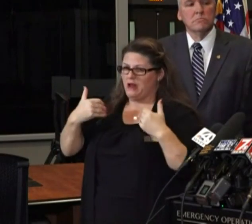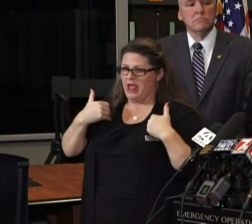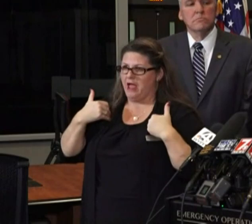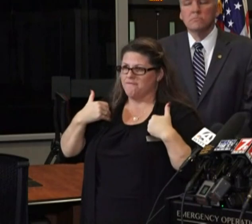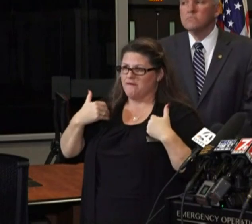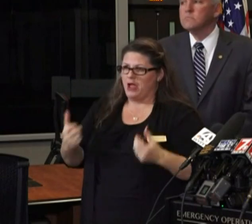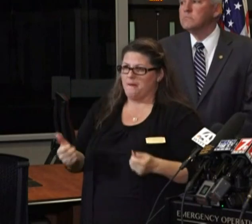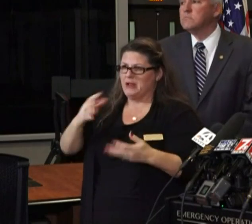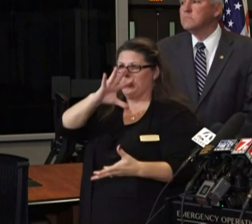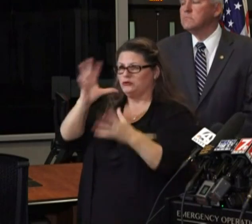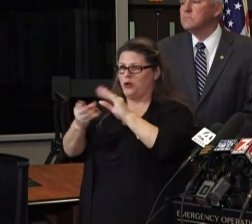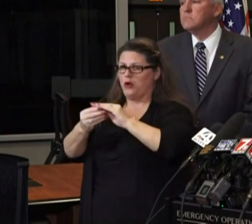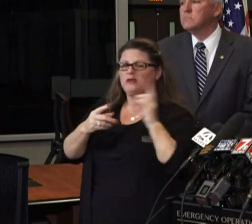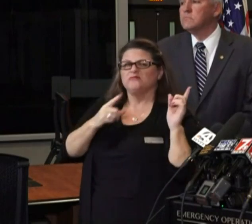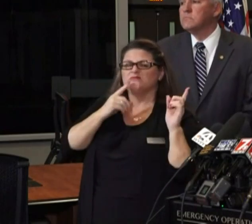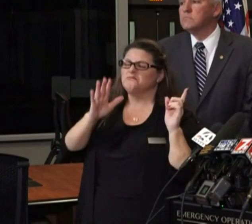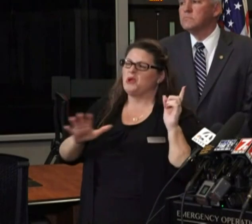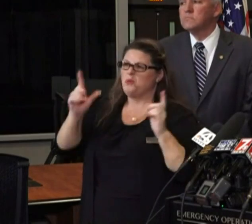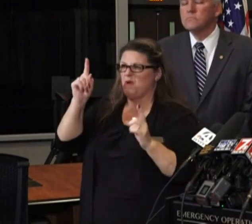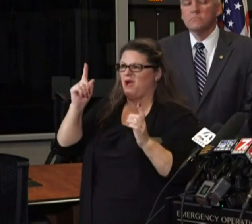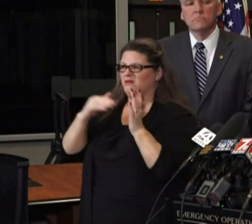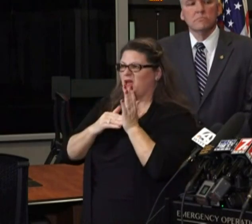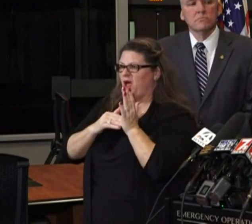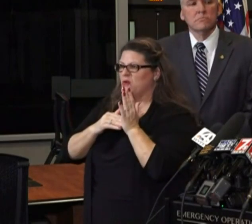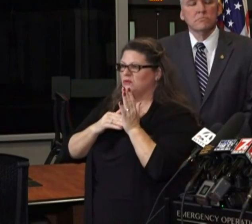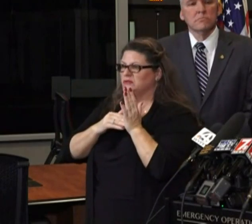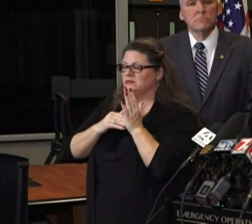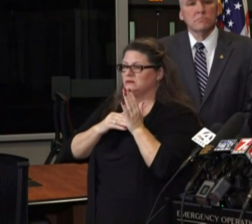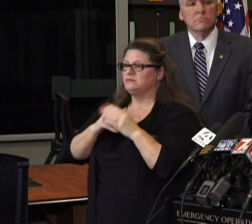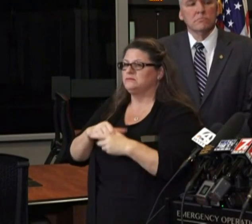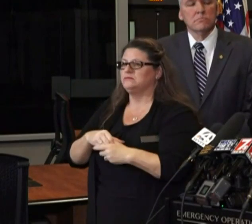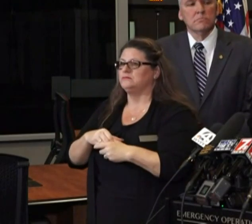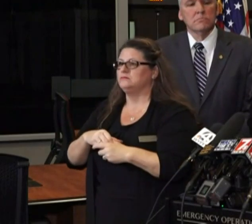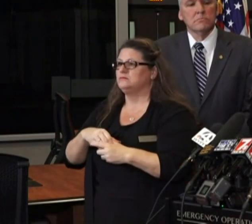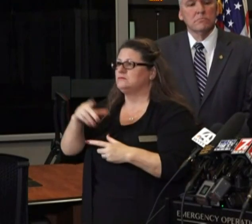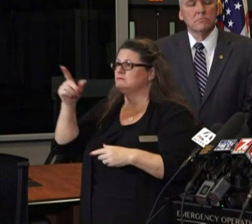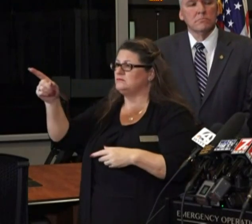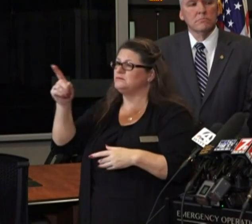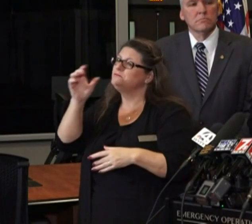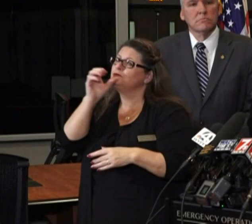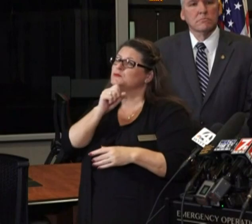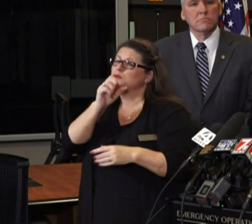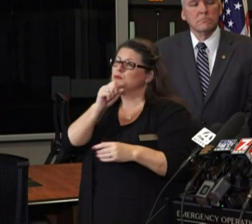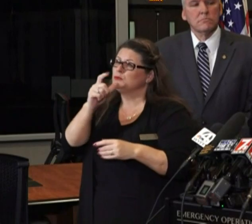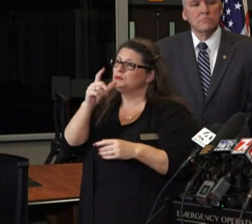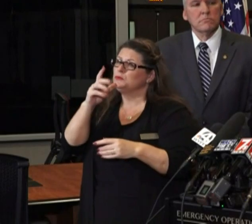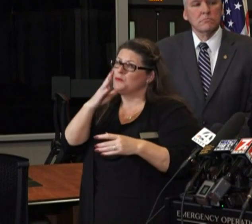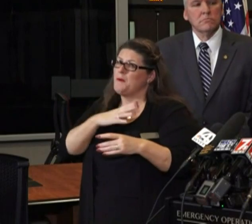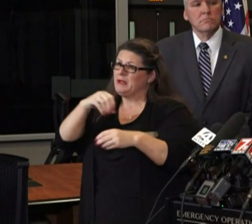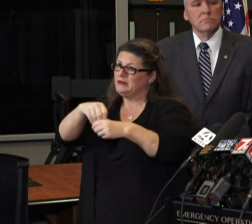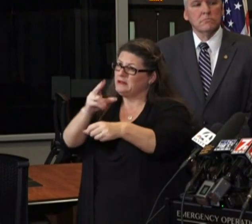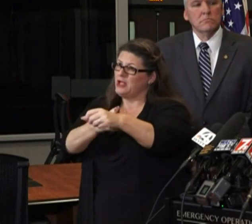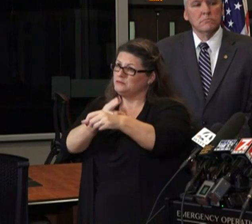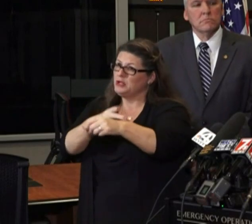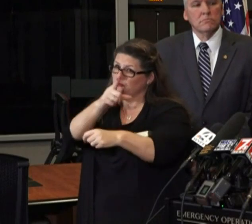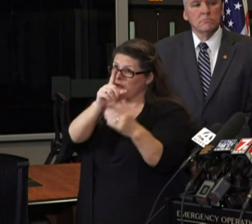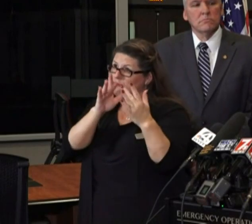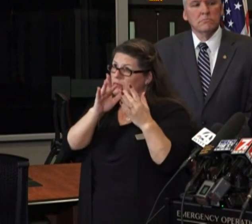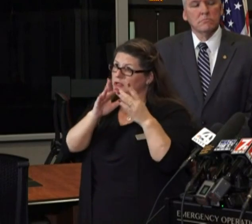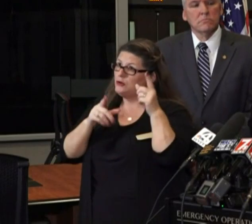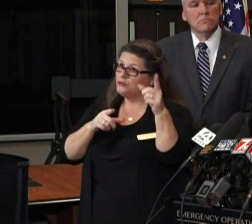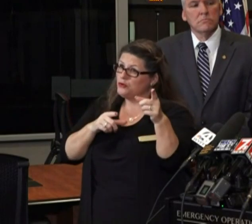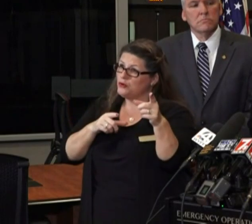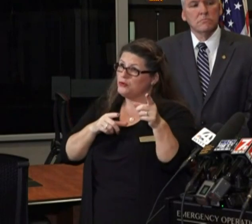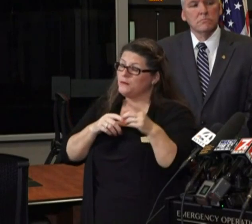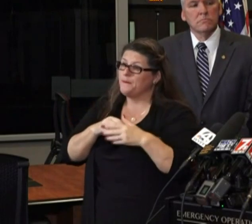1,000. And are you able to speak specifically to the senior citizen who is in the hospital? How is she feeling right now?